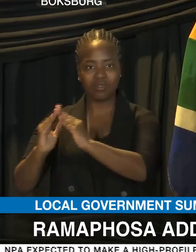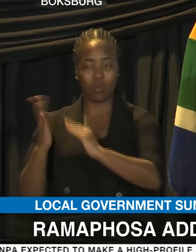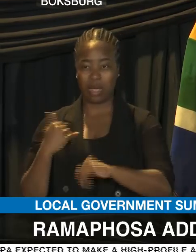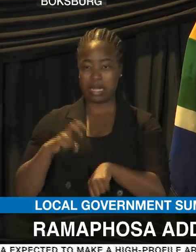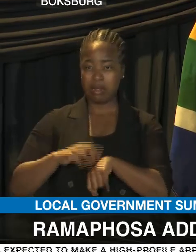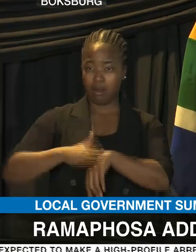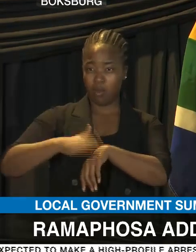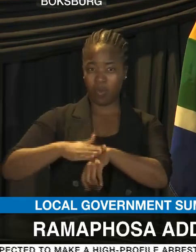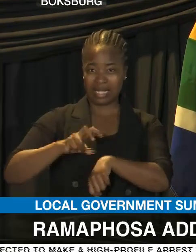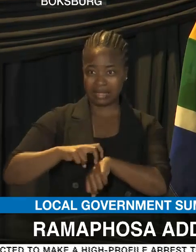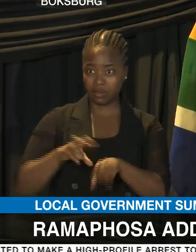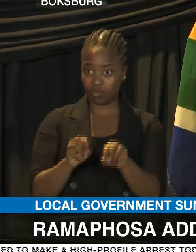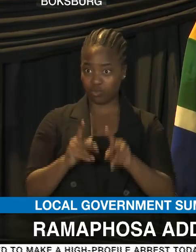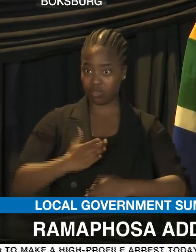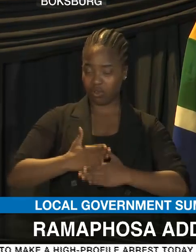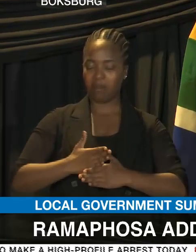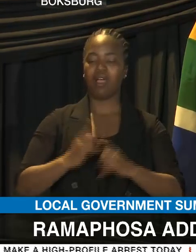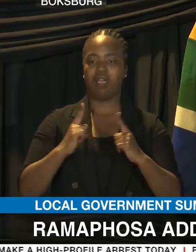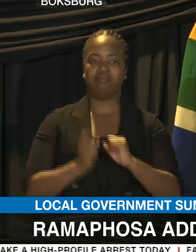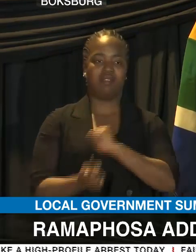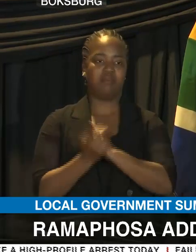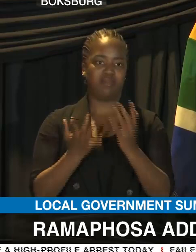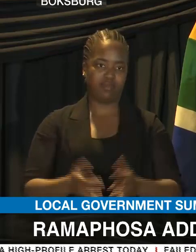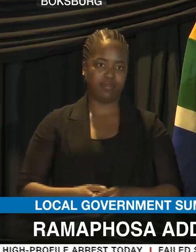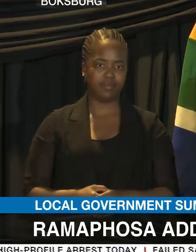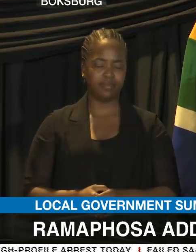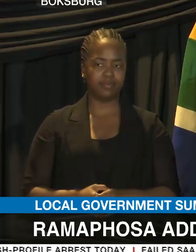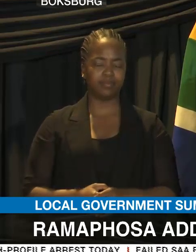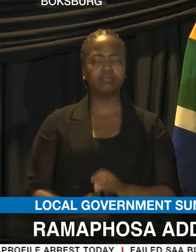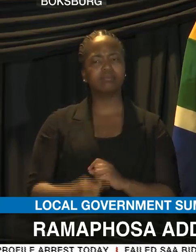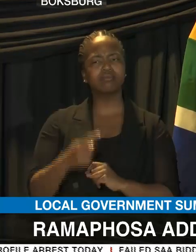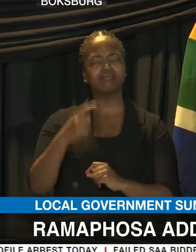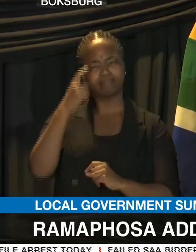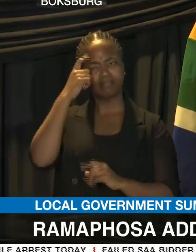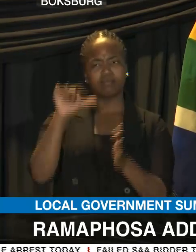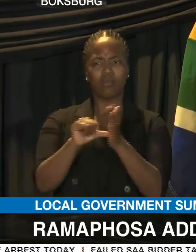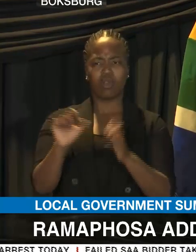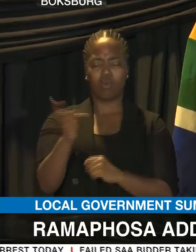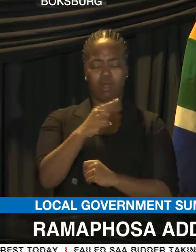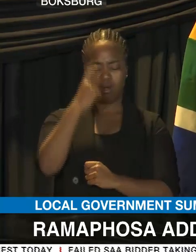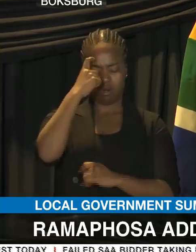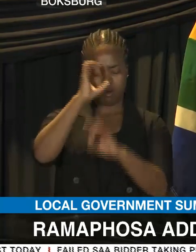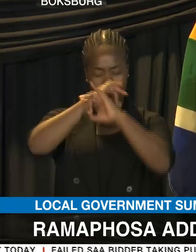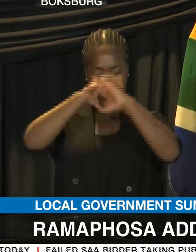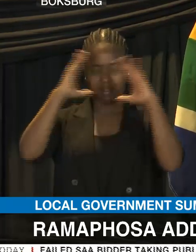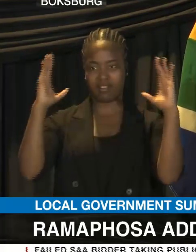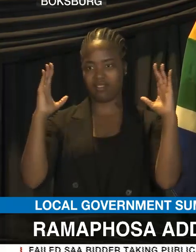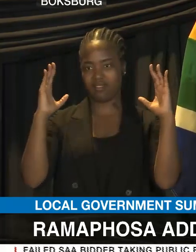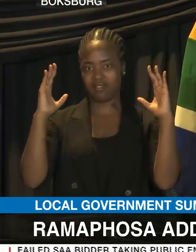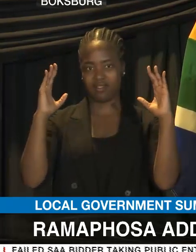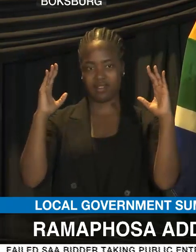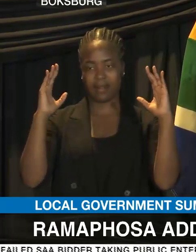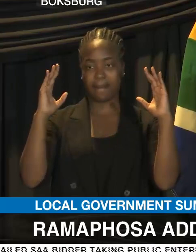needed most. And I think it's important that we should have it clear in our minds